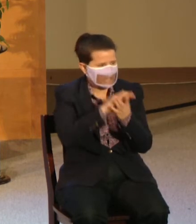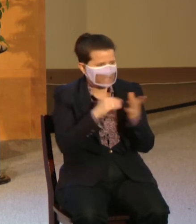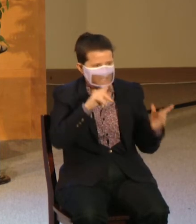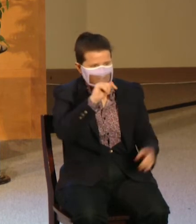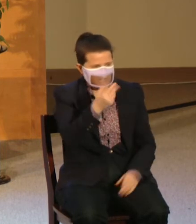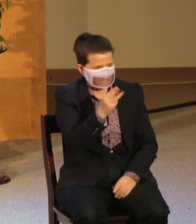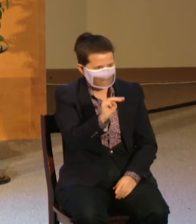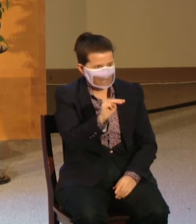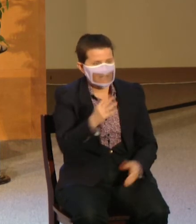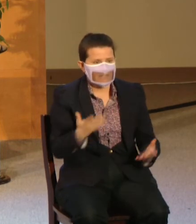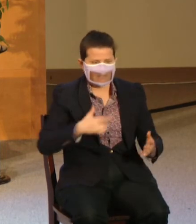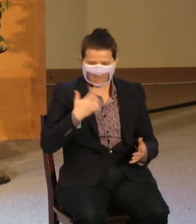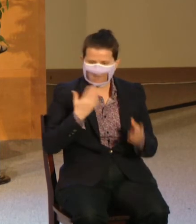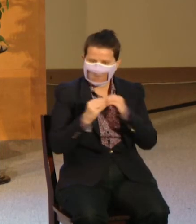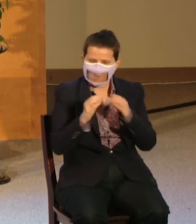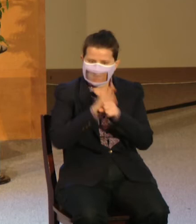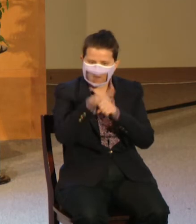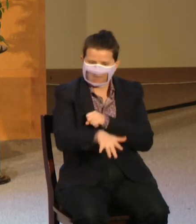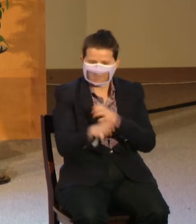in my whole life.